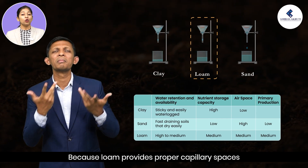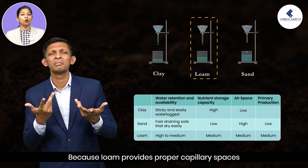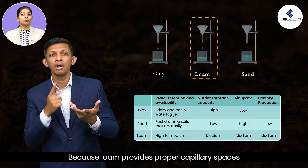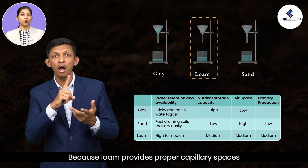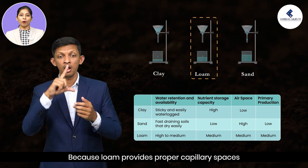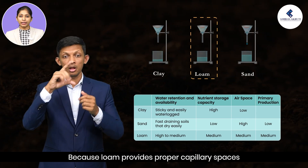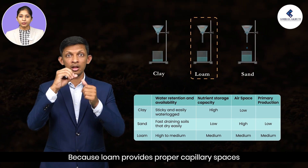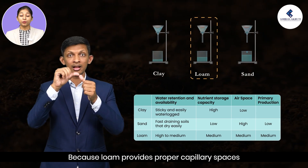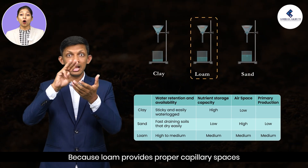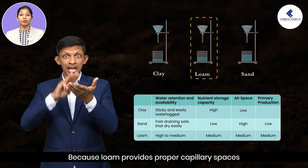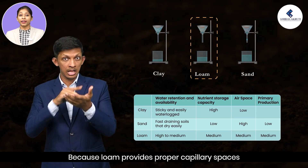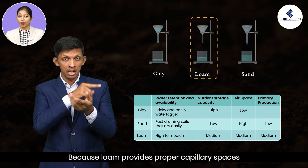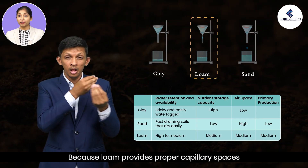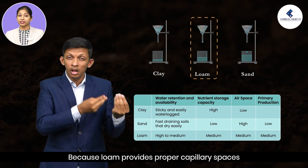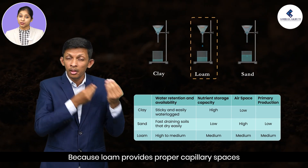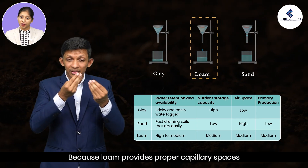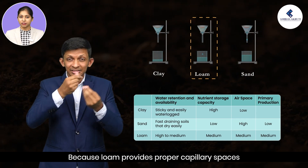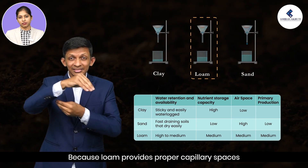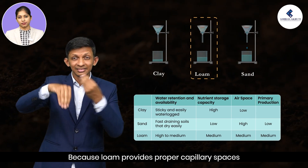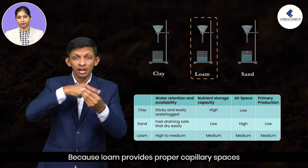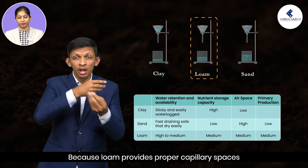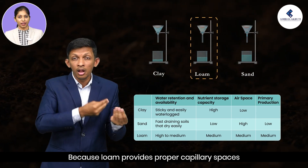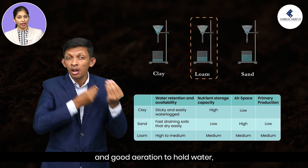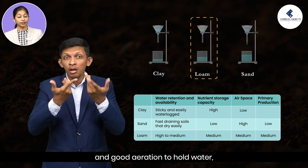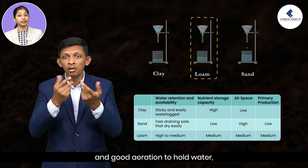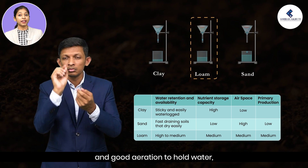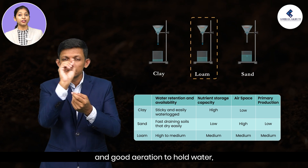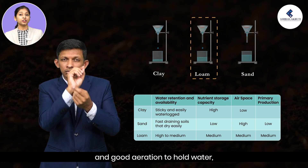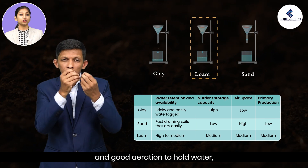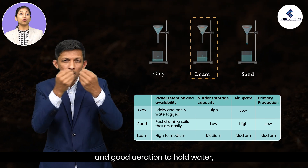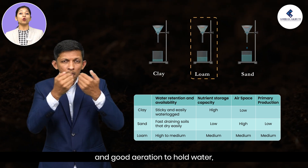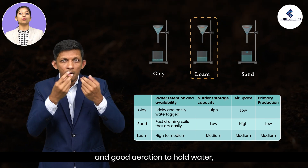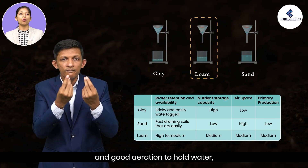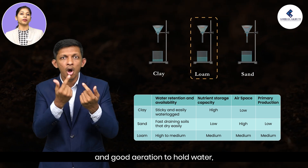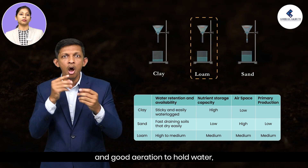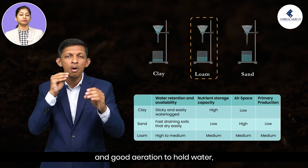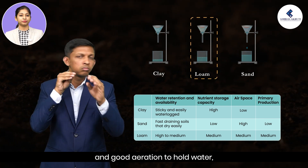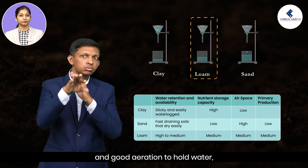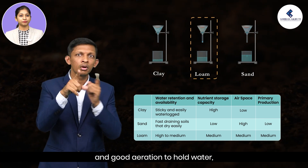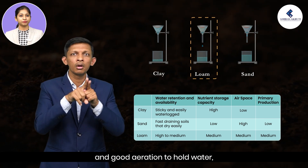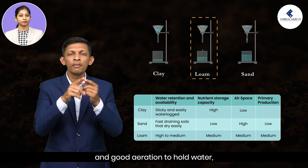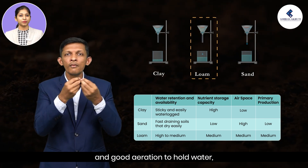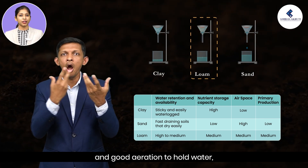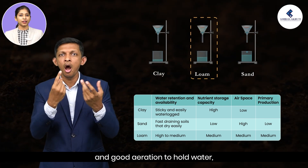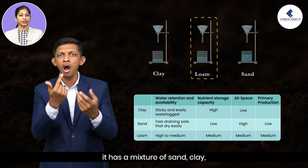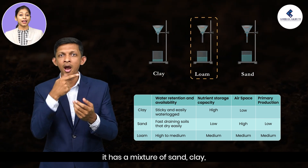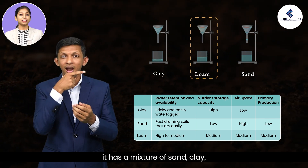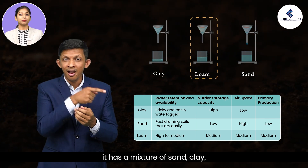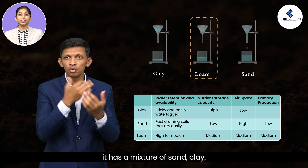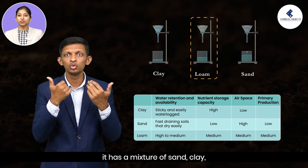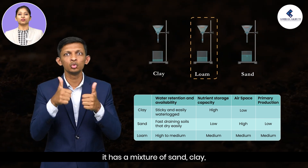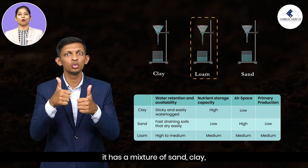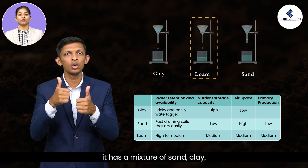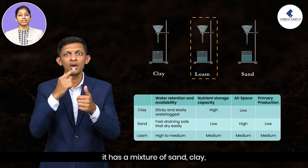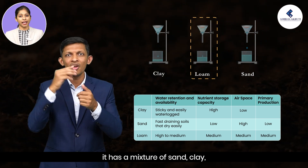because loam provides proper capillary spaces and good aeration to hold water. It has